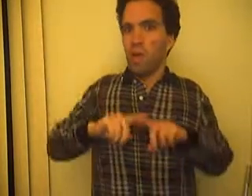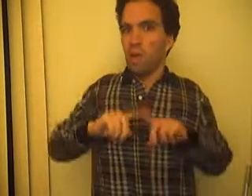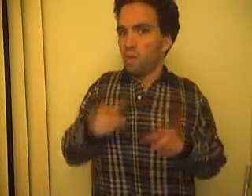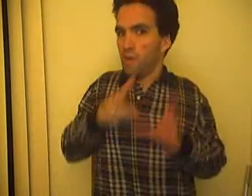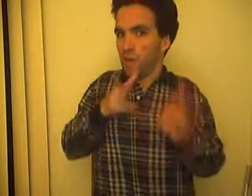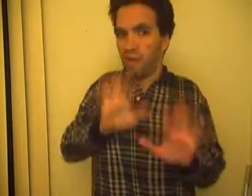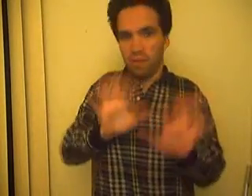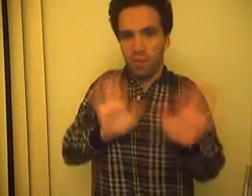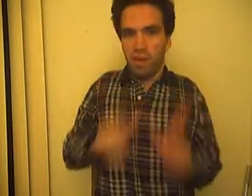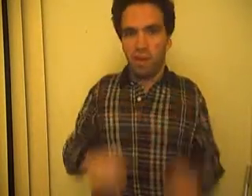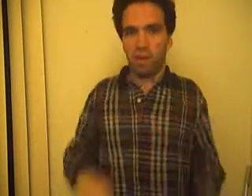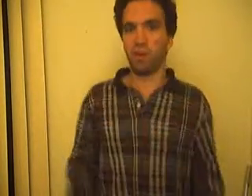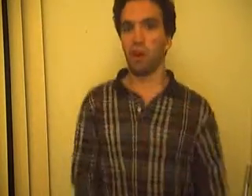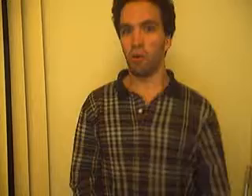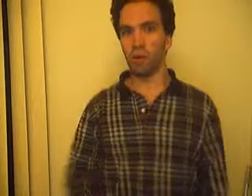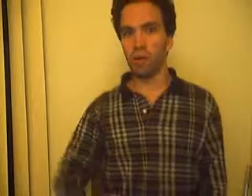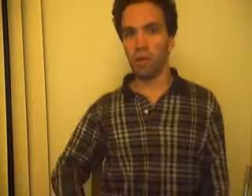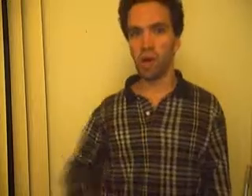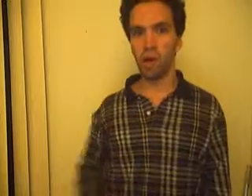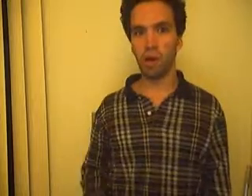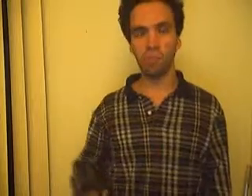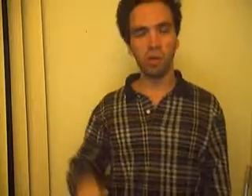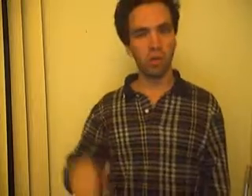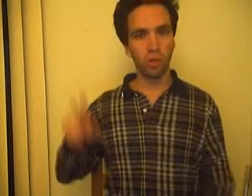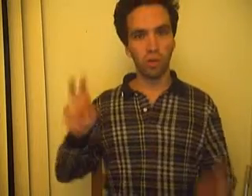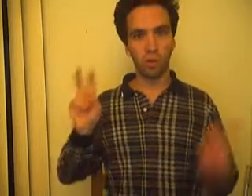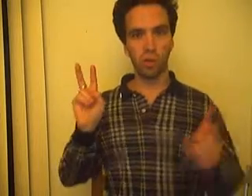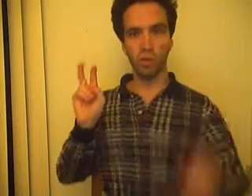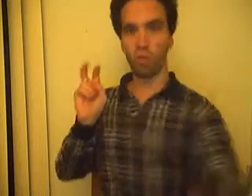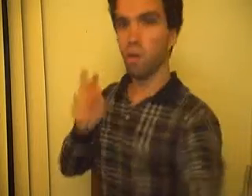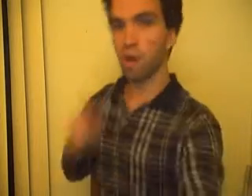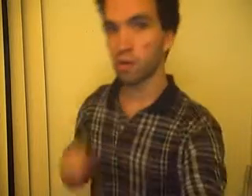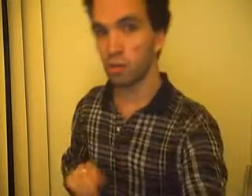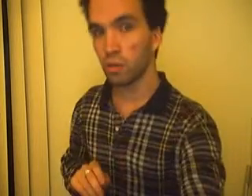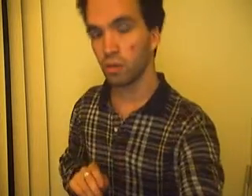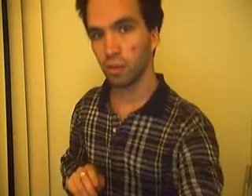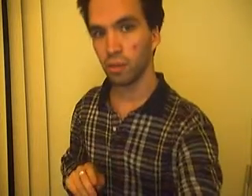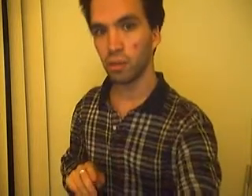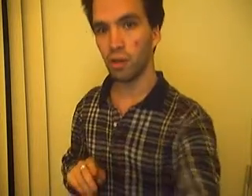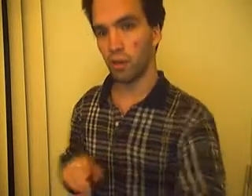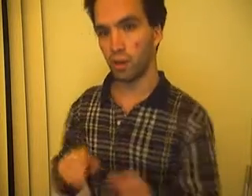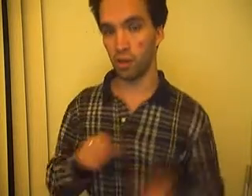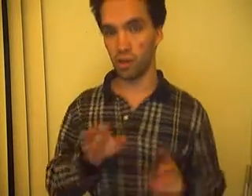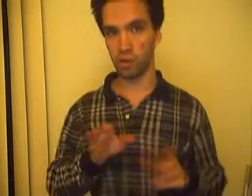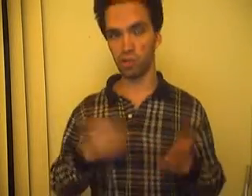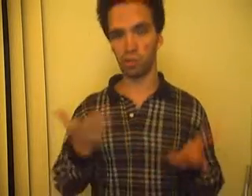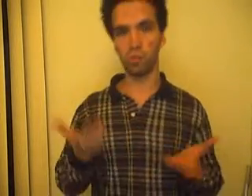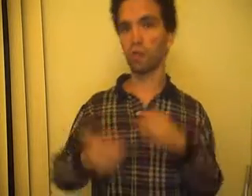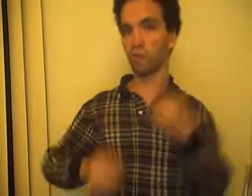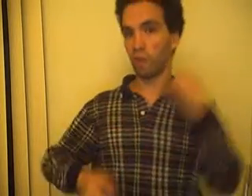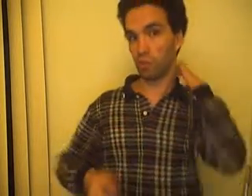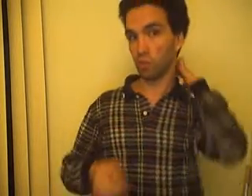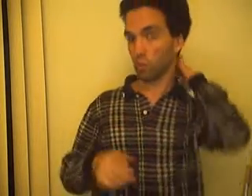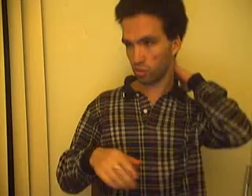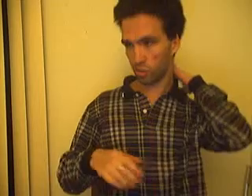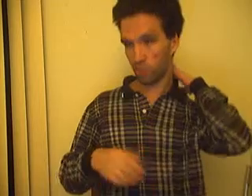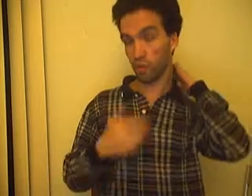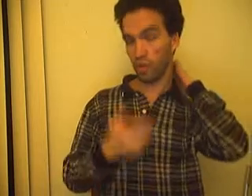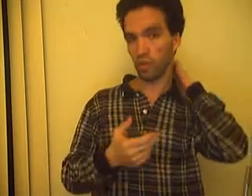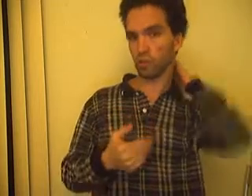But again, no. The where there is just a relativizer. Just for English, it